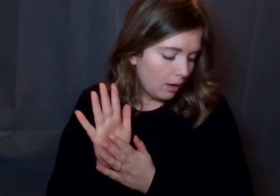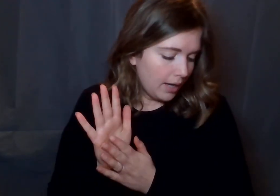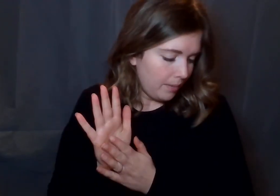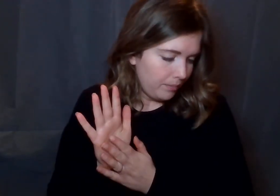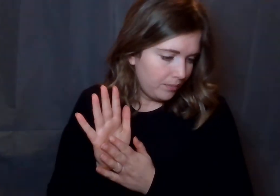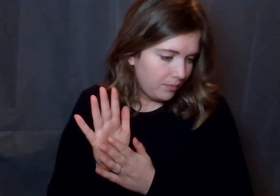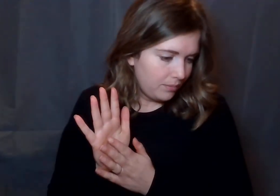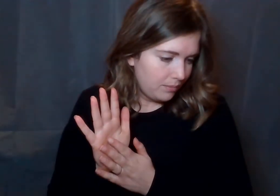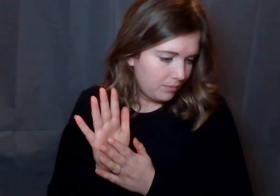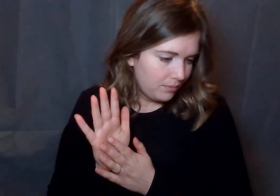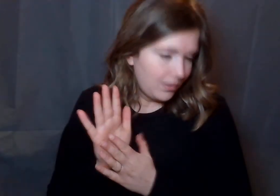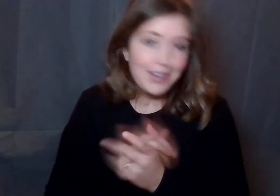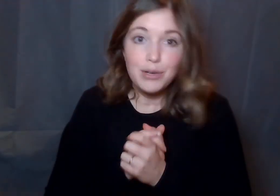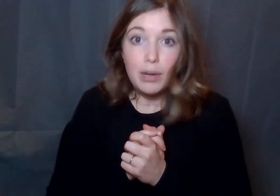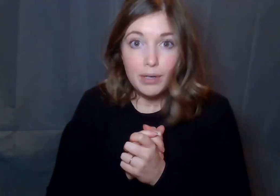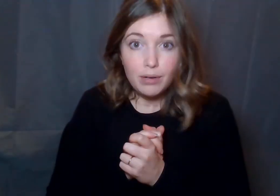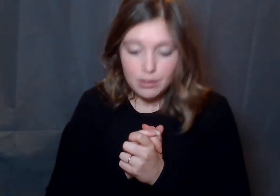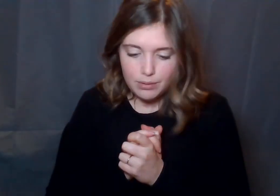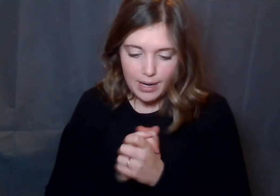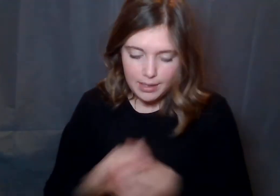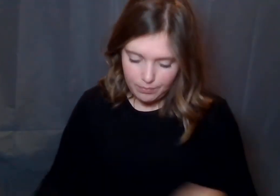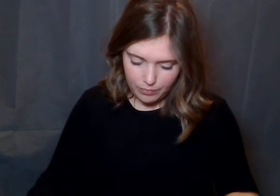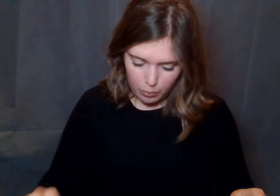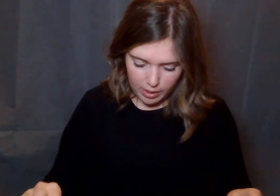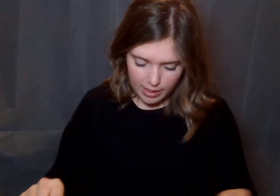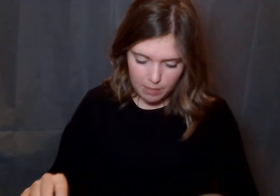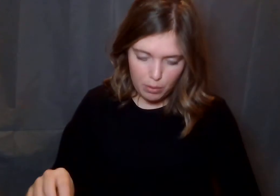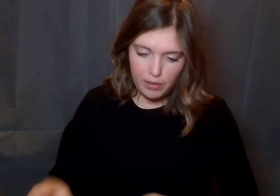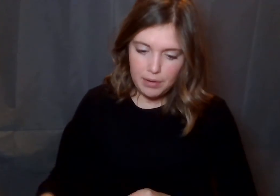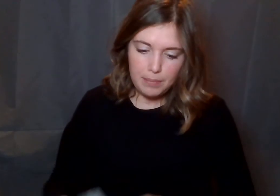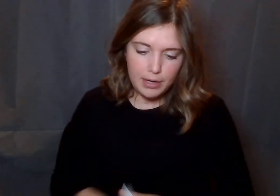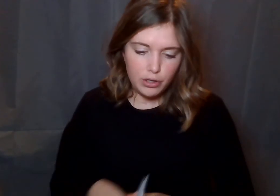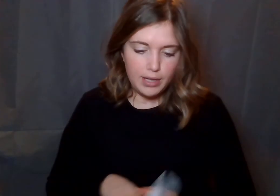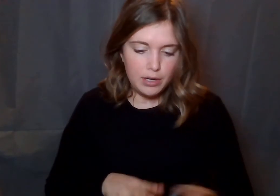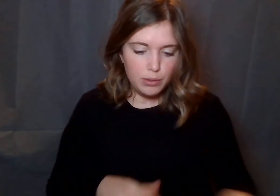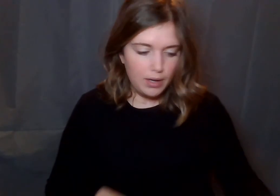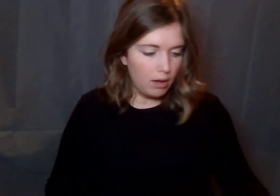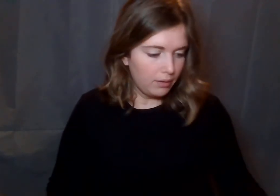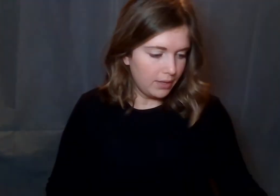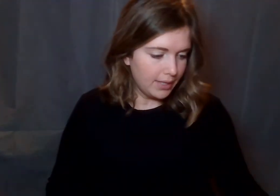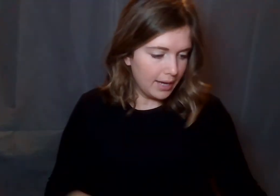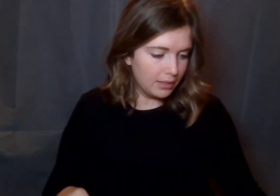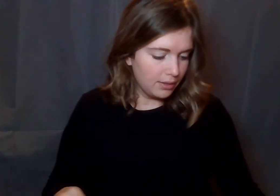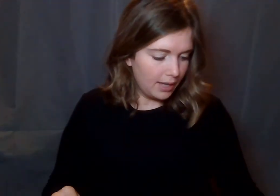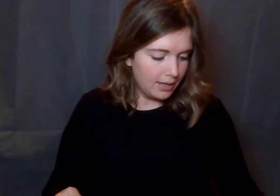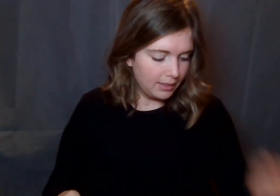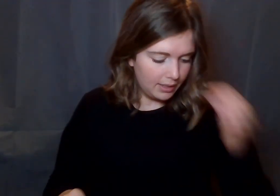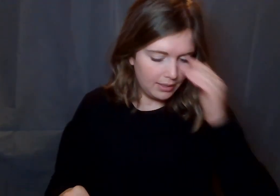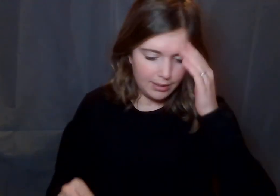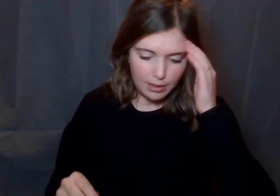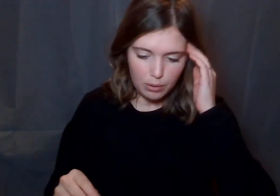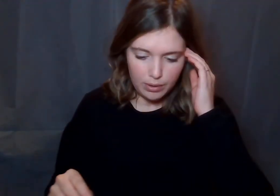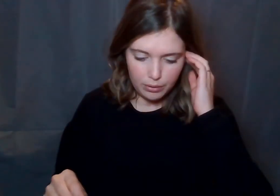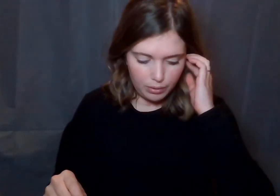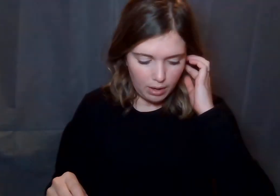right, that is grammar note on 290. We're going to keep moving. Make sure that you're doing all of these exercises and going through all